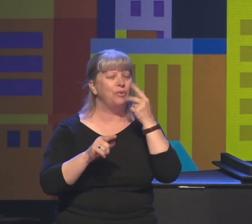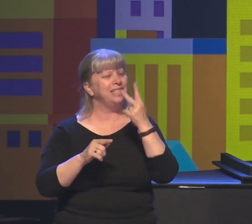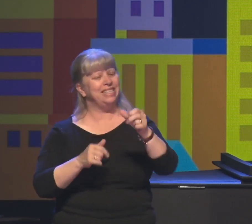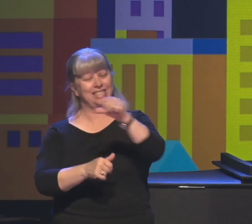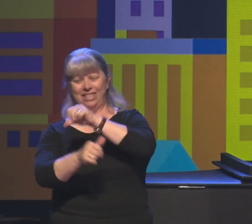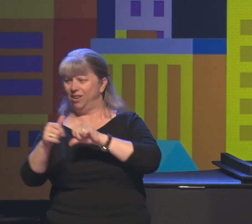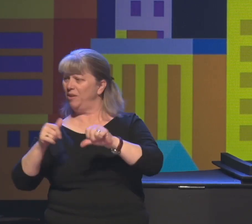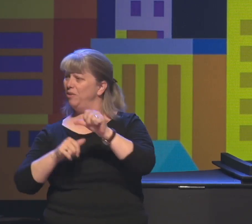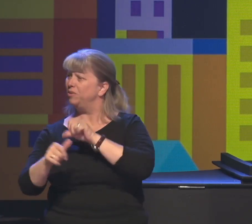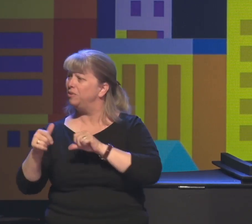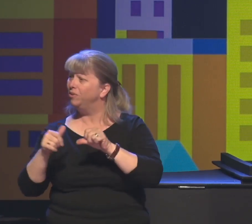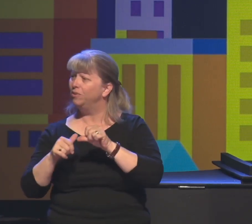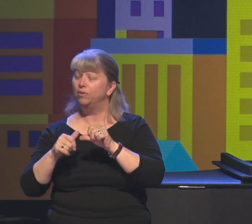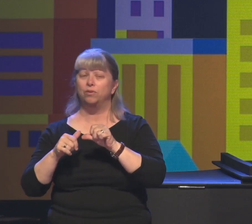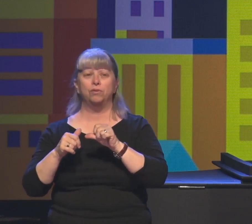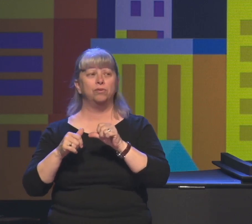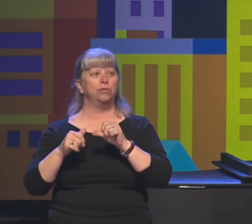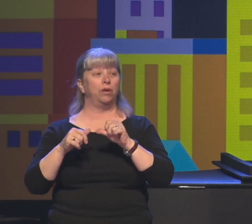another